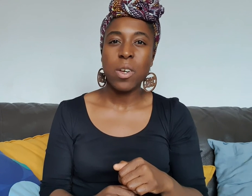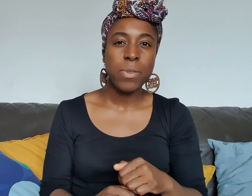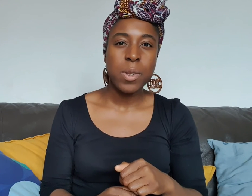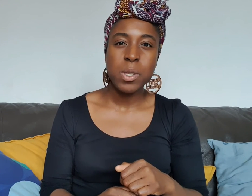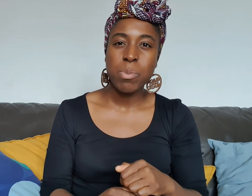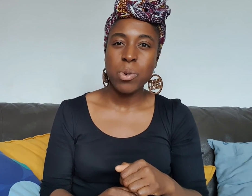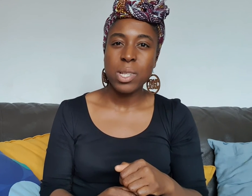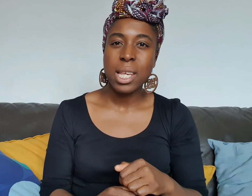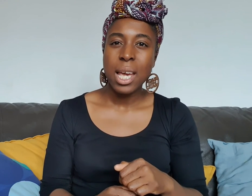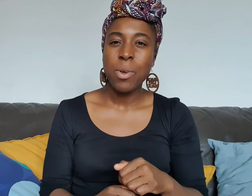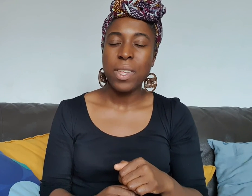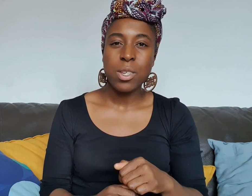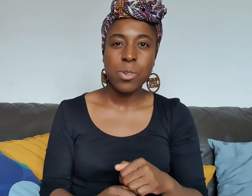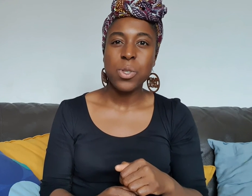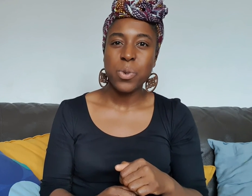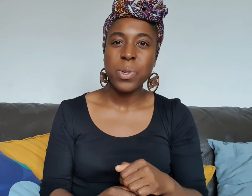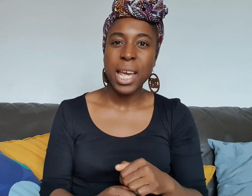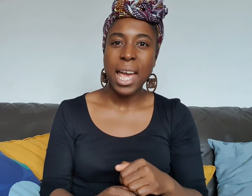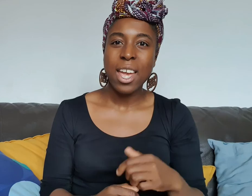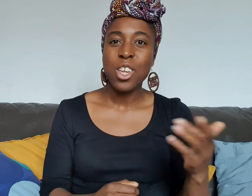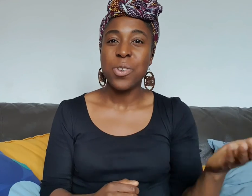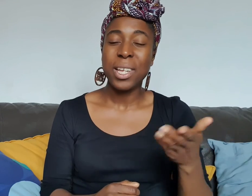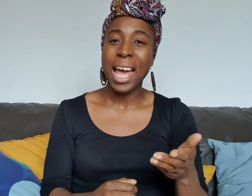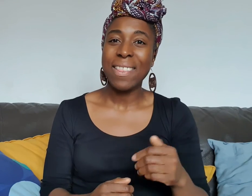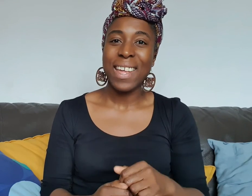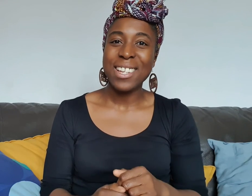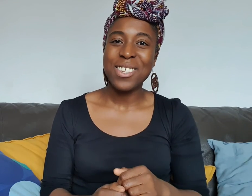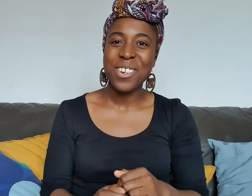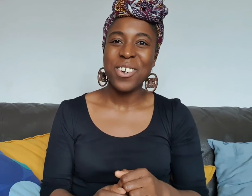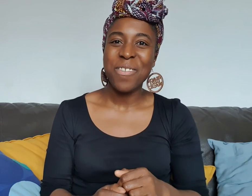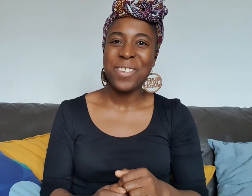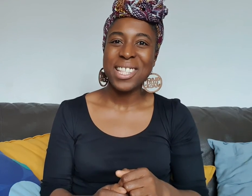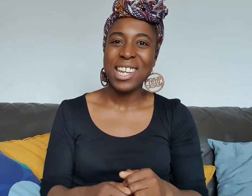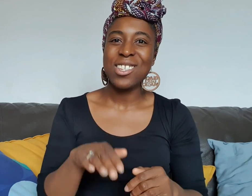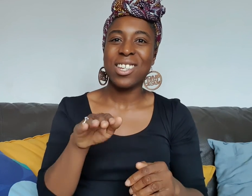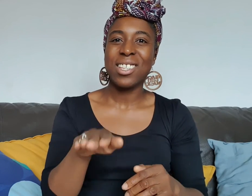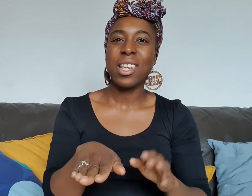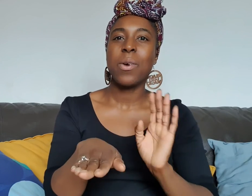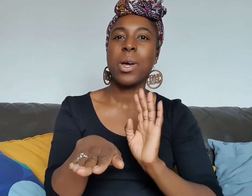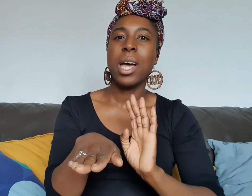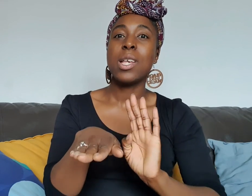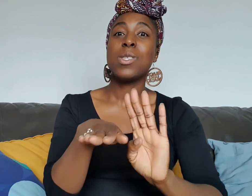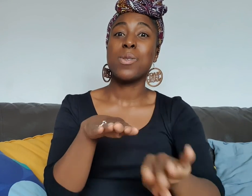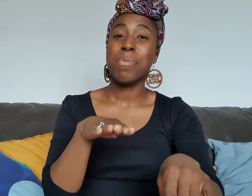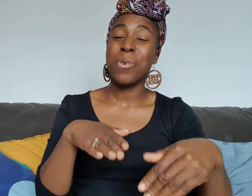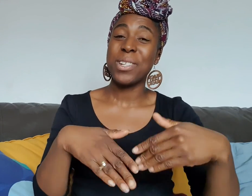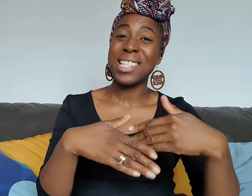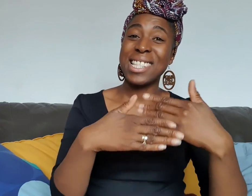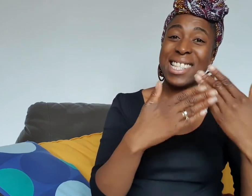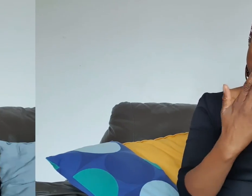of those sports within your school day you can add that to your conversation. So sports day.